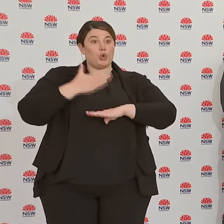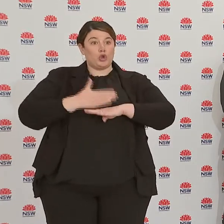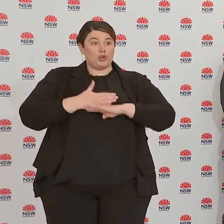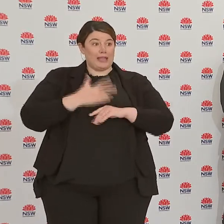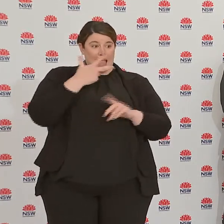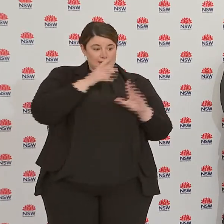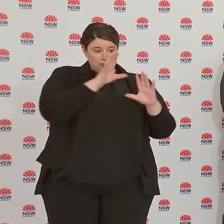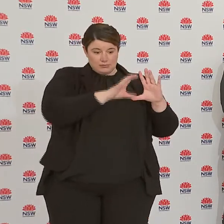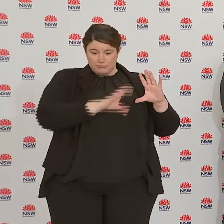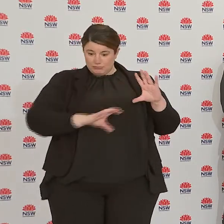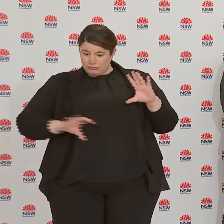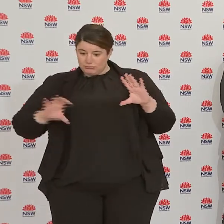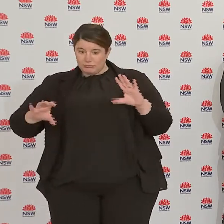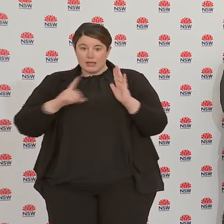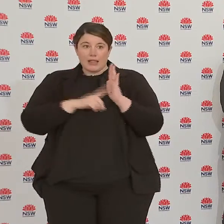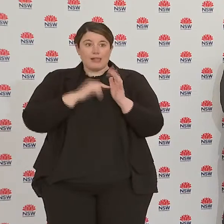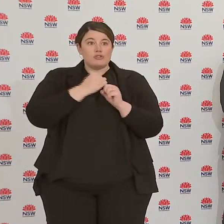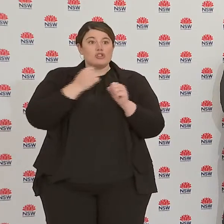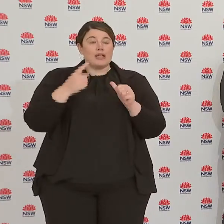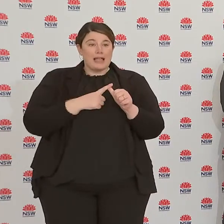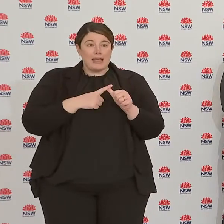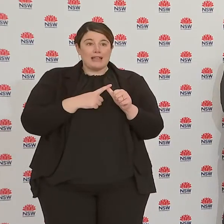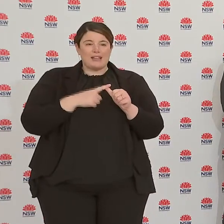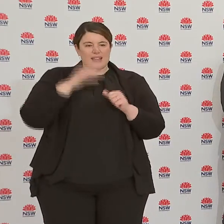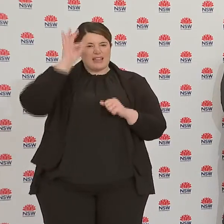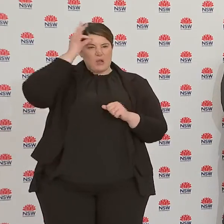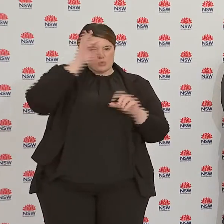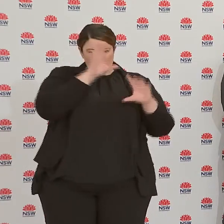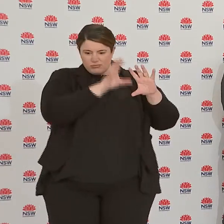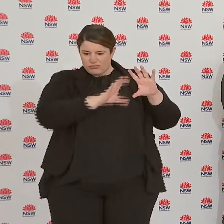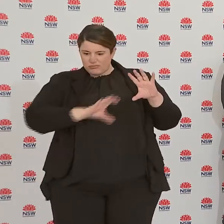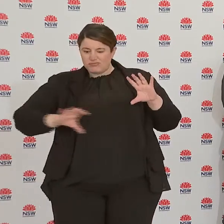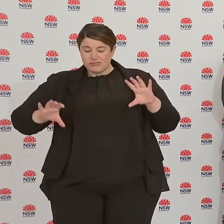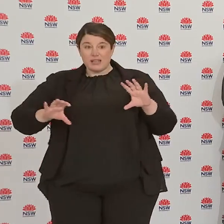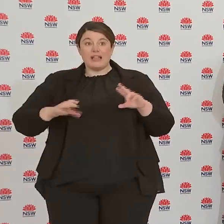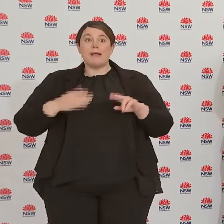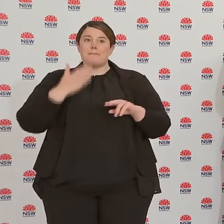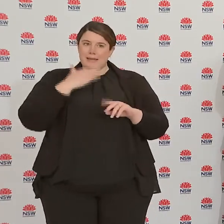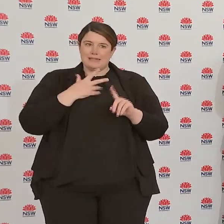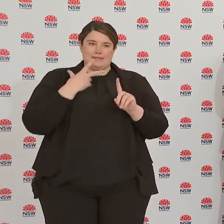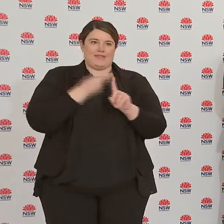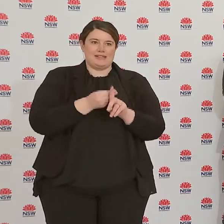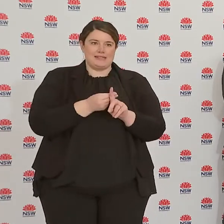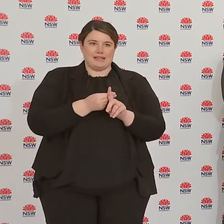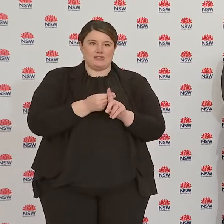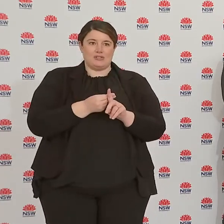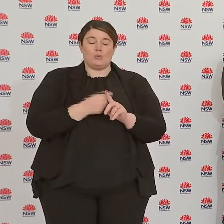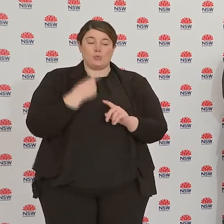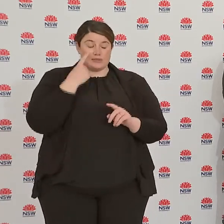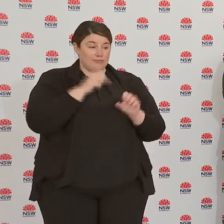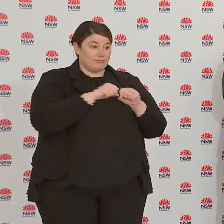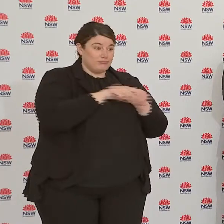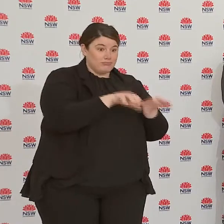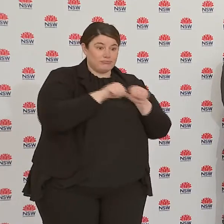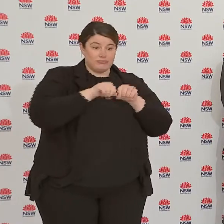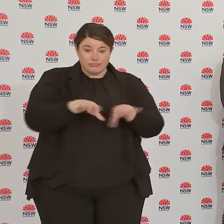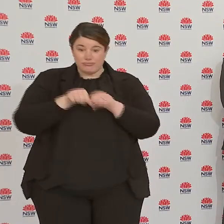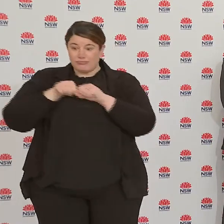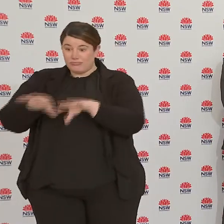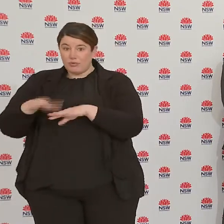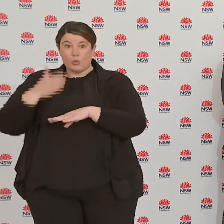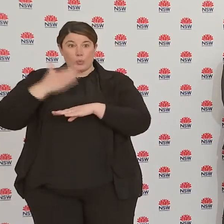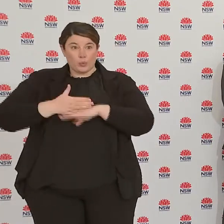local government areas to get vaccinated. What we're seeing, sadly, is a number of transmissions in workplaces, some as many as